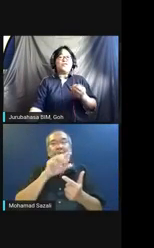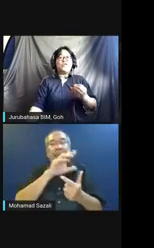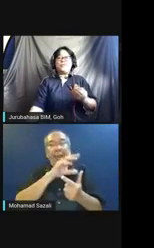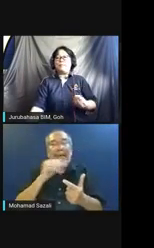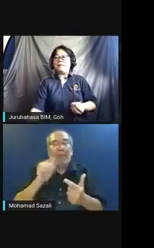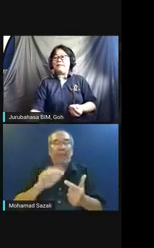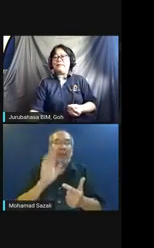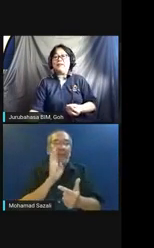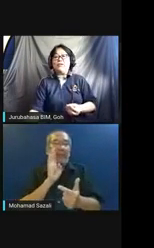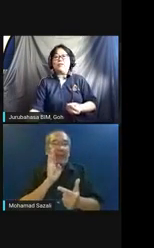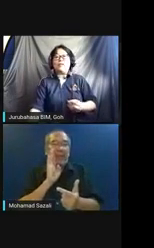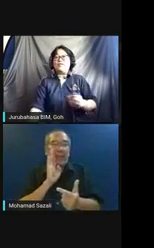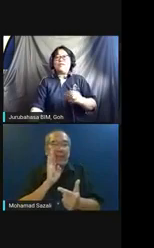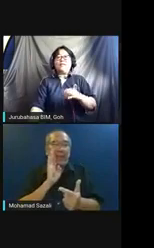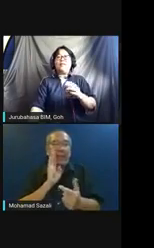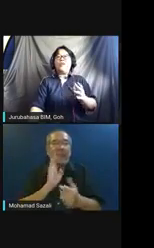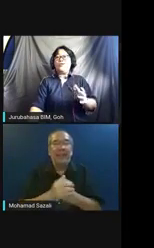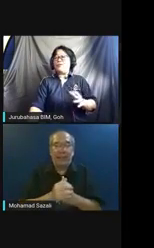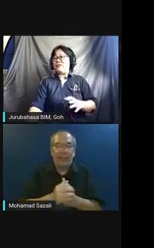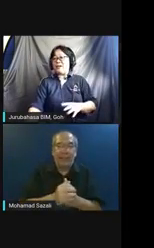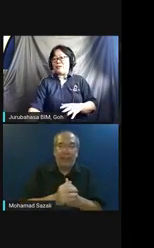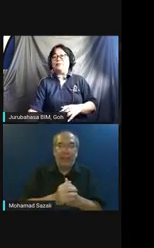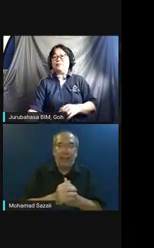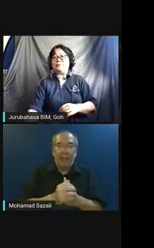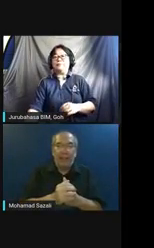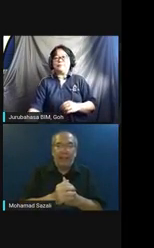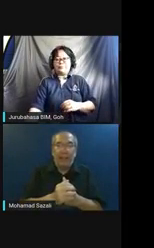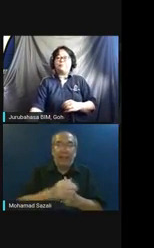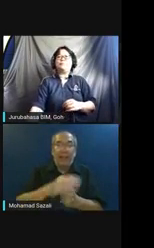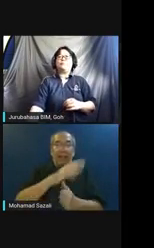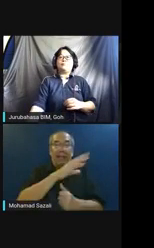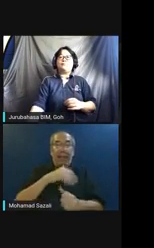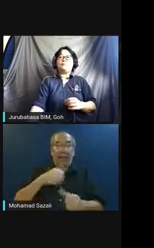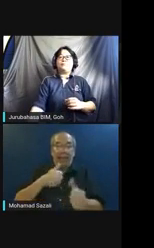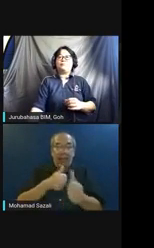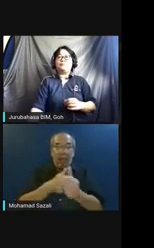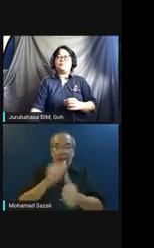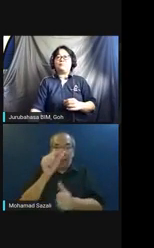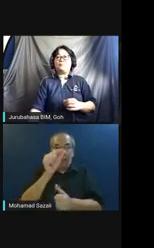blowing, birds chirping, you can actually hear all those sounds.